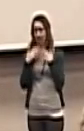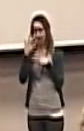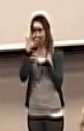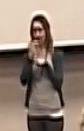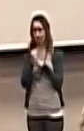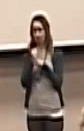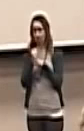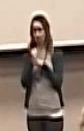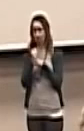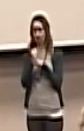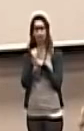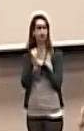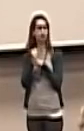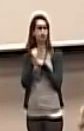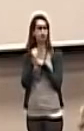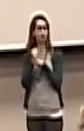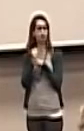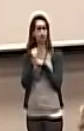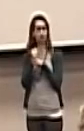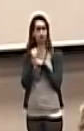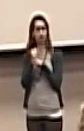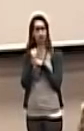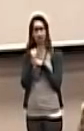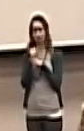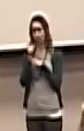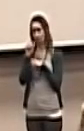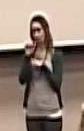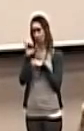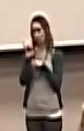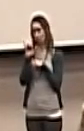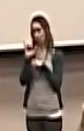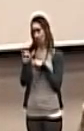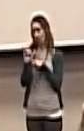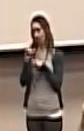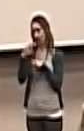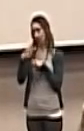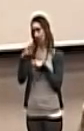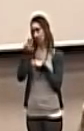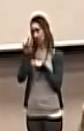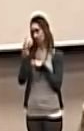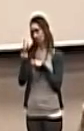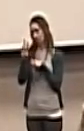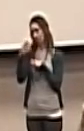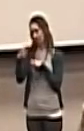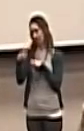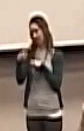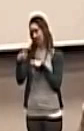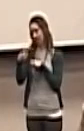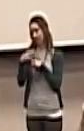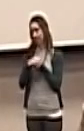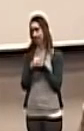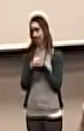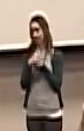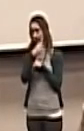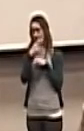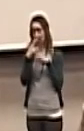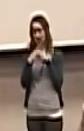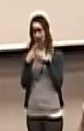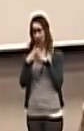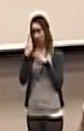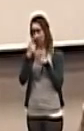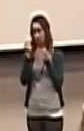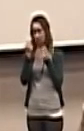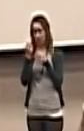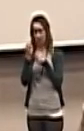name because ancient Hebrew did not have vowels in their language. It was a name that for centuries to